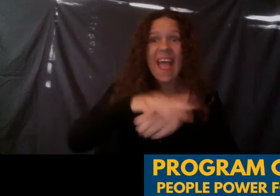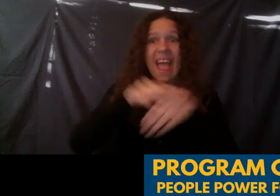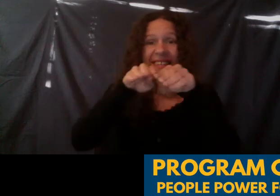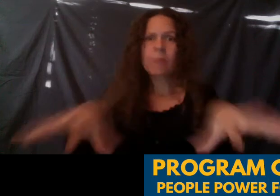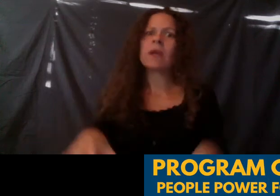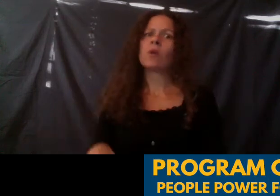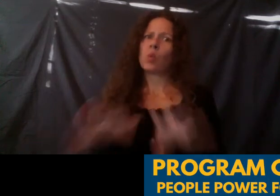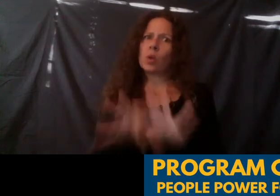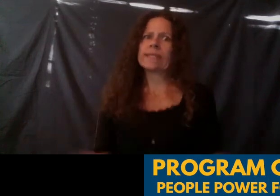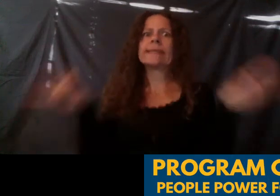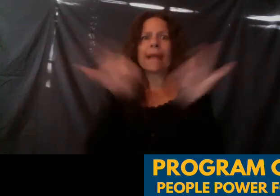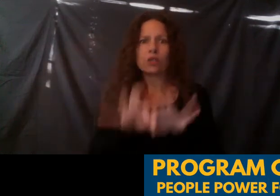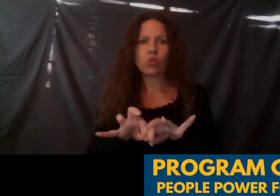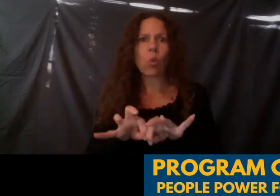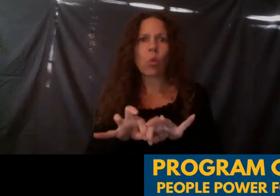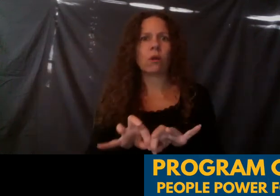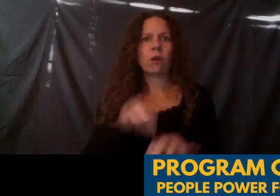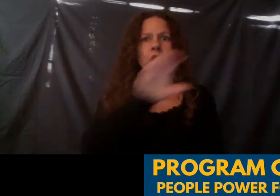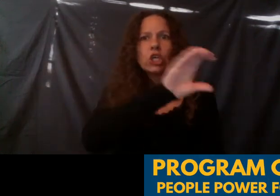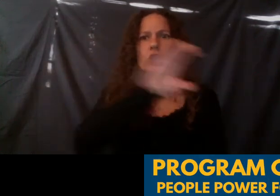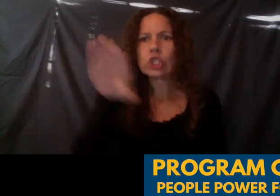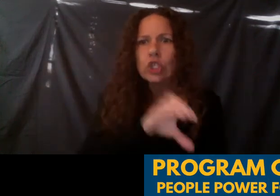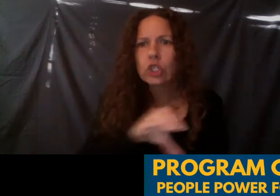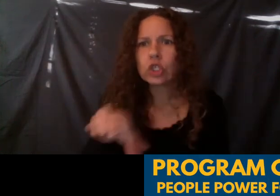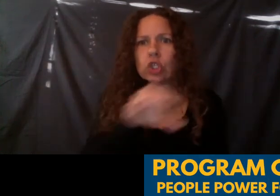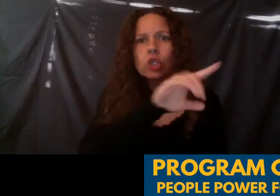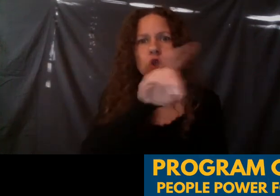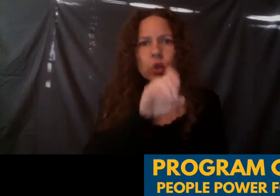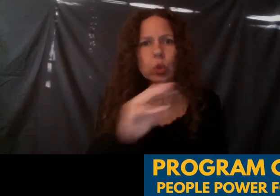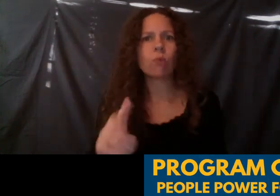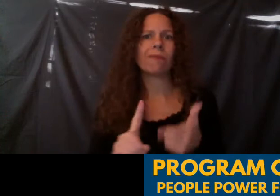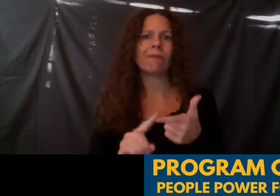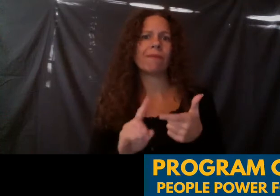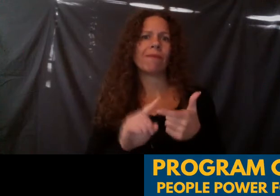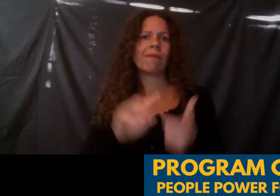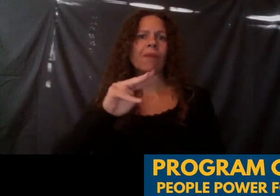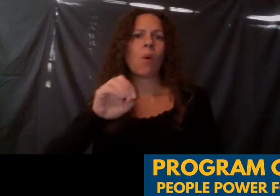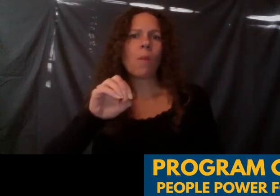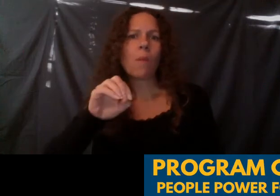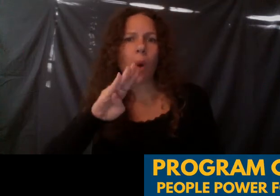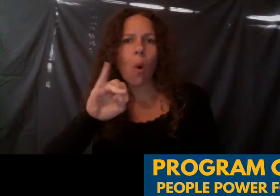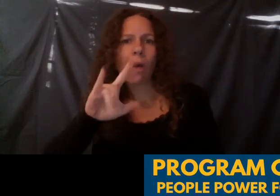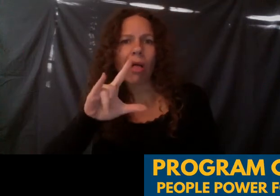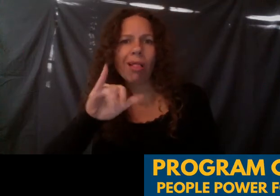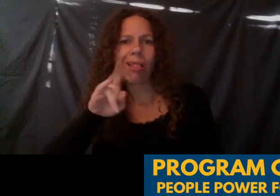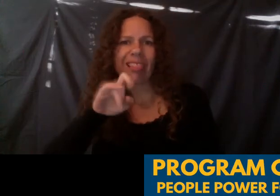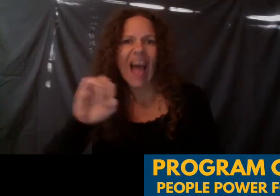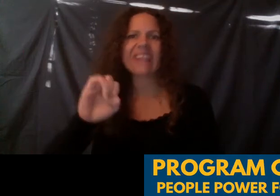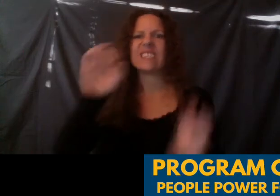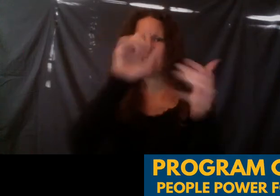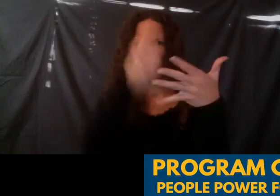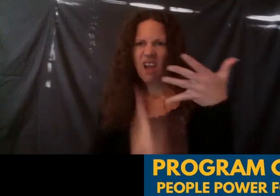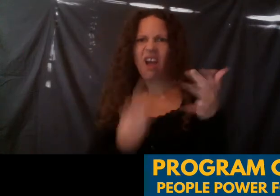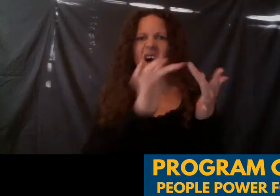online phone systems such as Calivo, ThruTalk, and Hub Dialer. This year's challenges required so much from our volunteers, and I can't say enough about